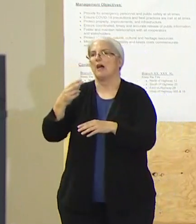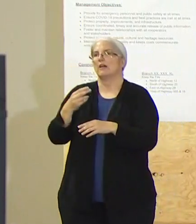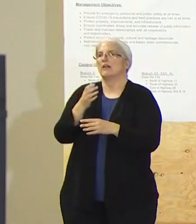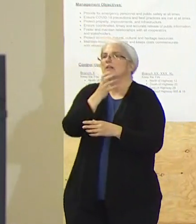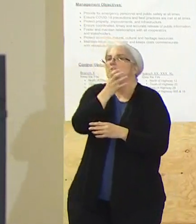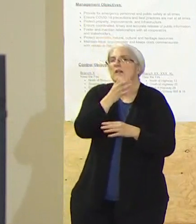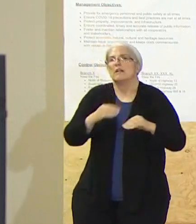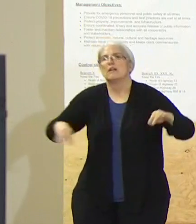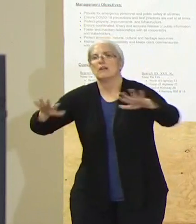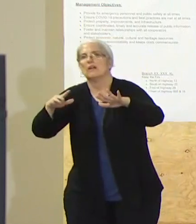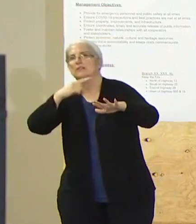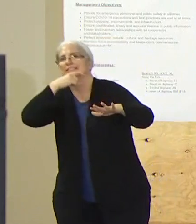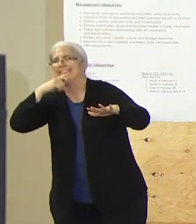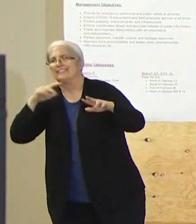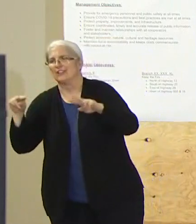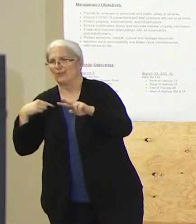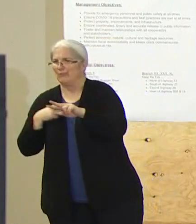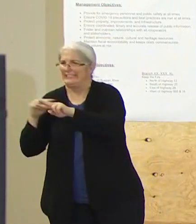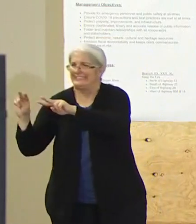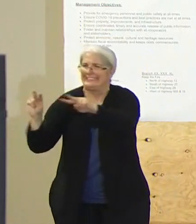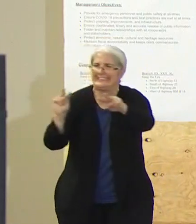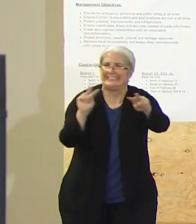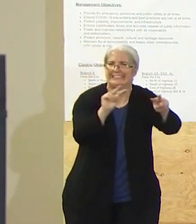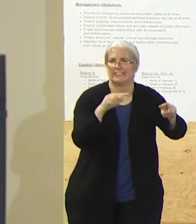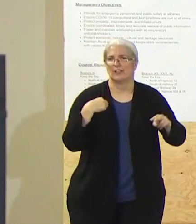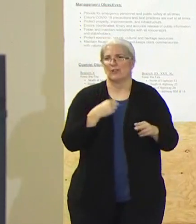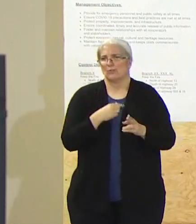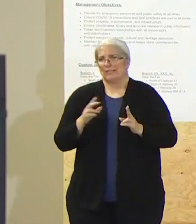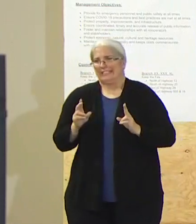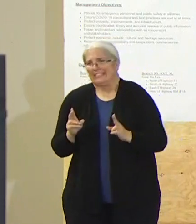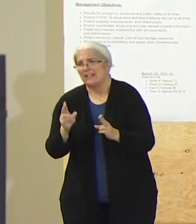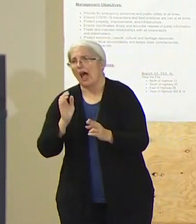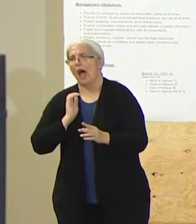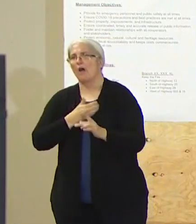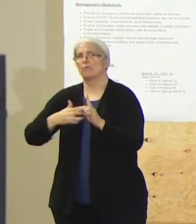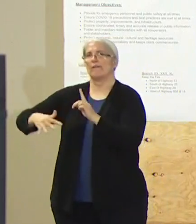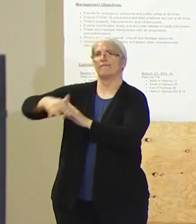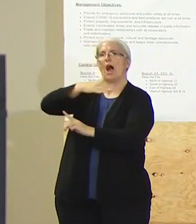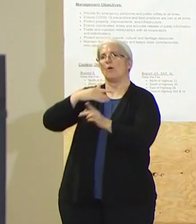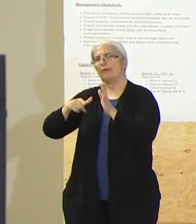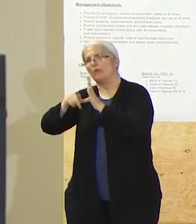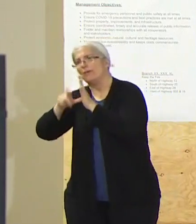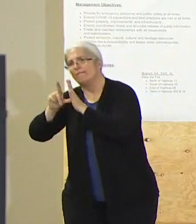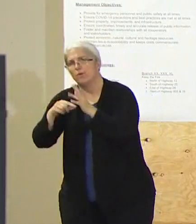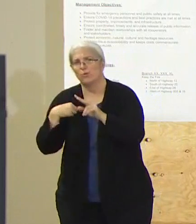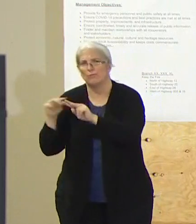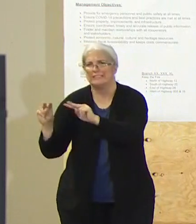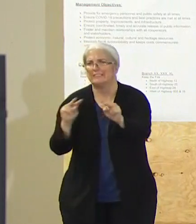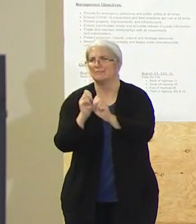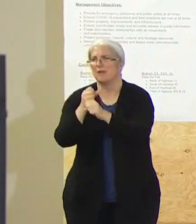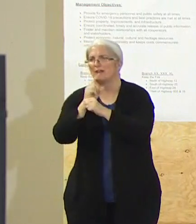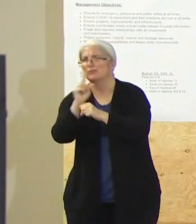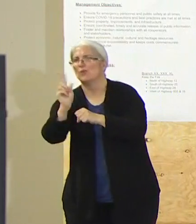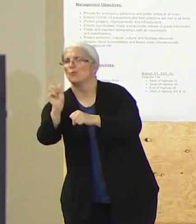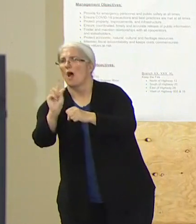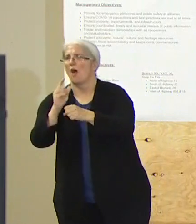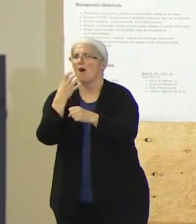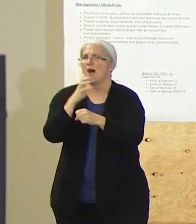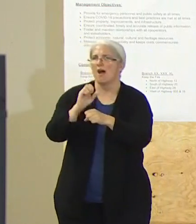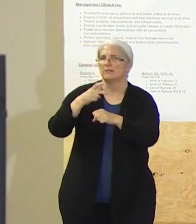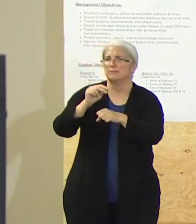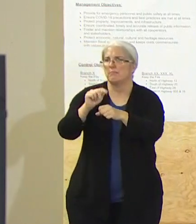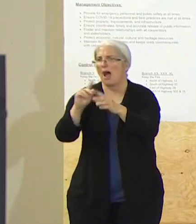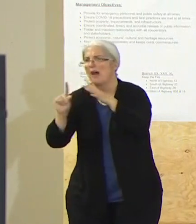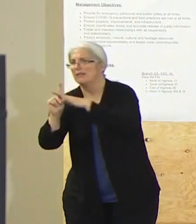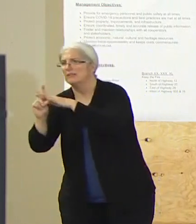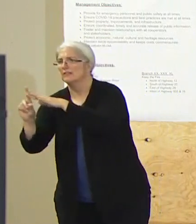our environmental review to do the same. We have an historic partnership, and I say this with respect,